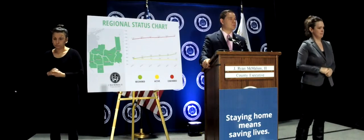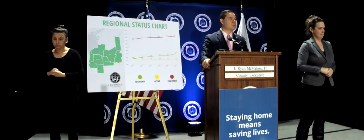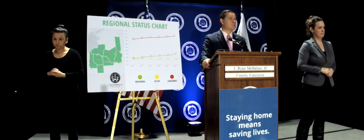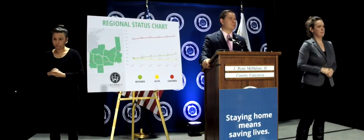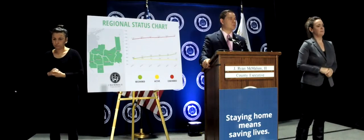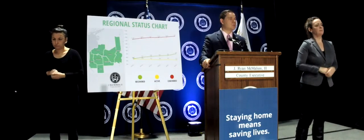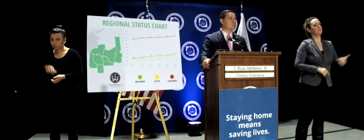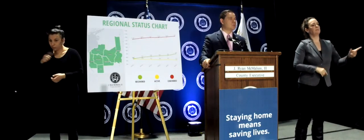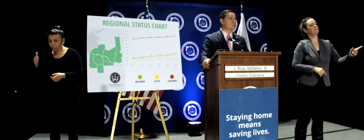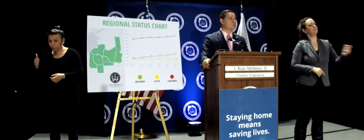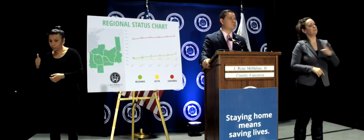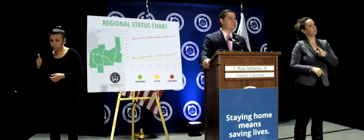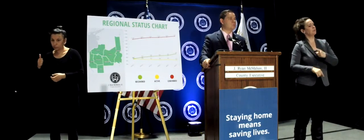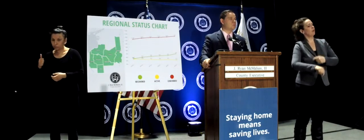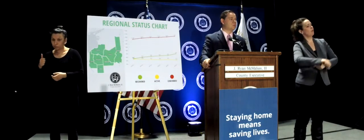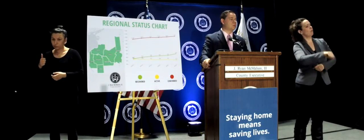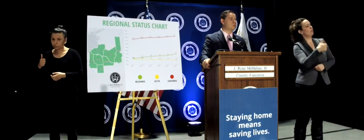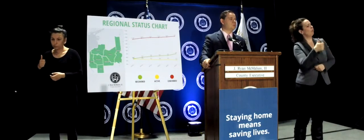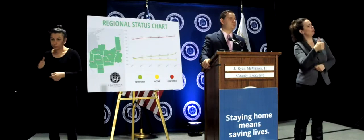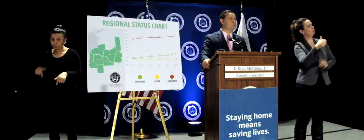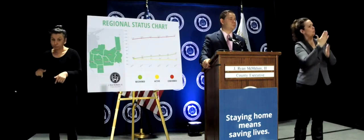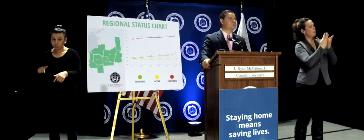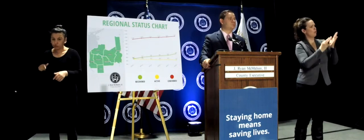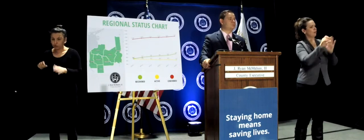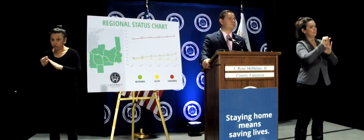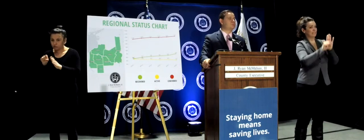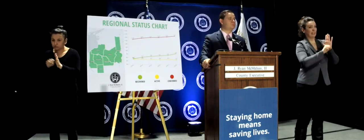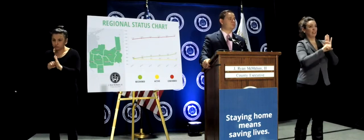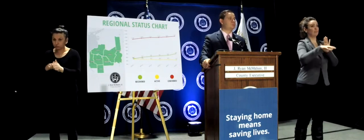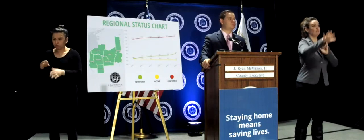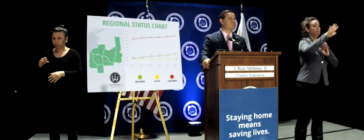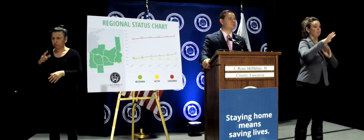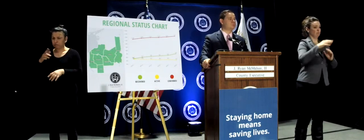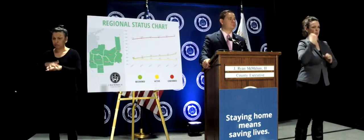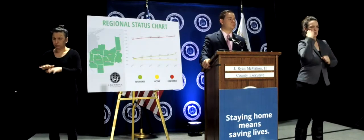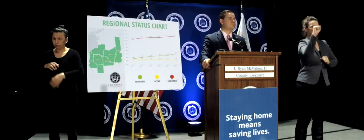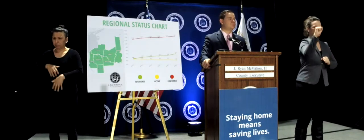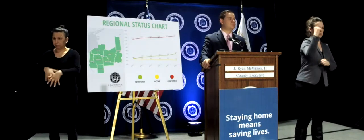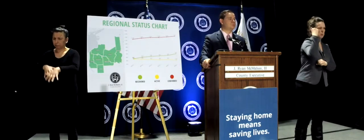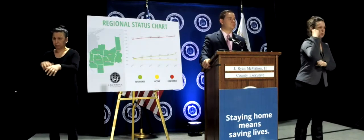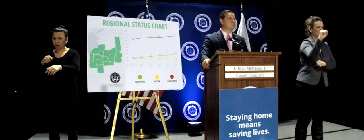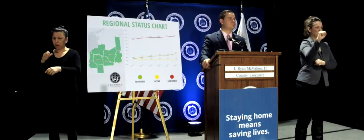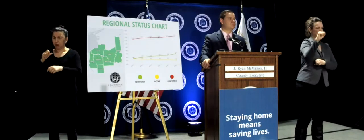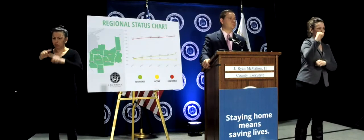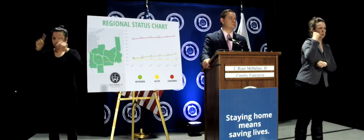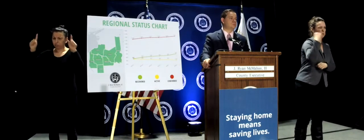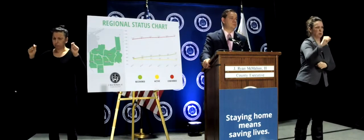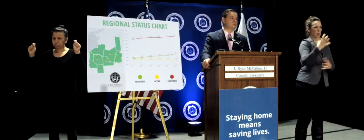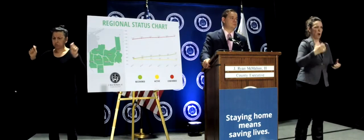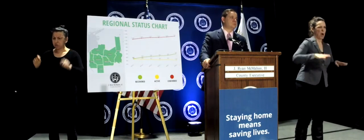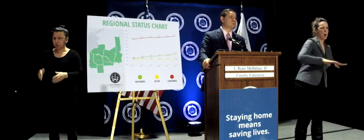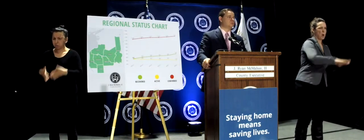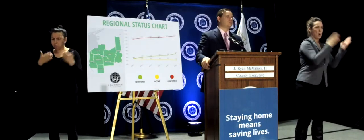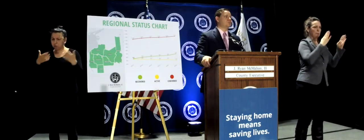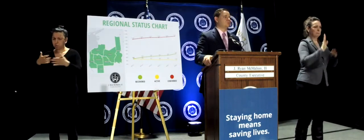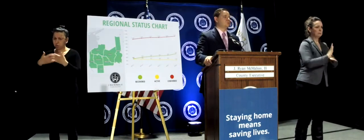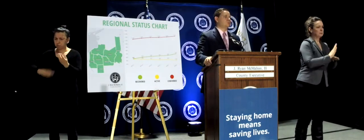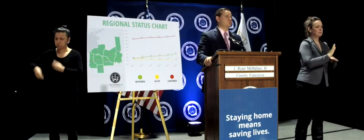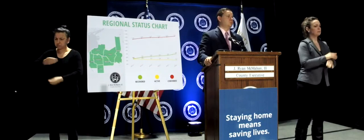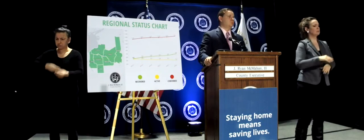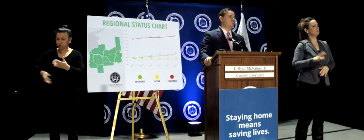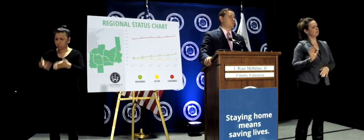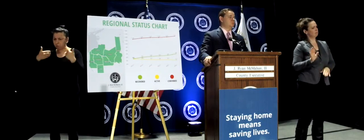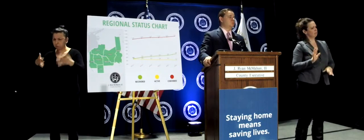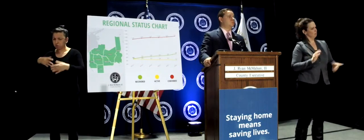state protests about reopening the economy. You've talked about the anxiety that people are feeling here. Can you